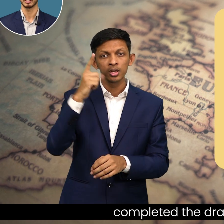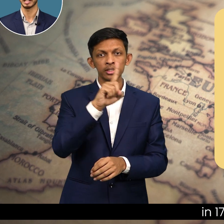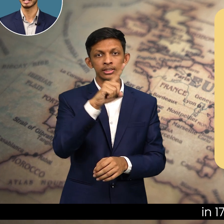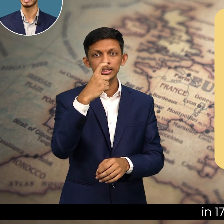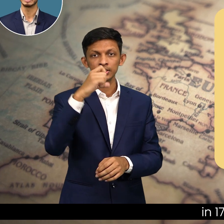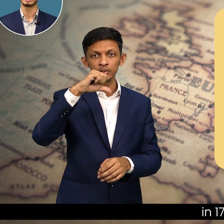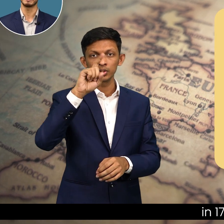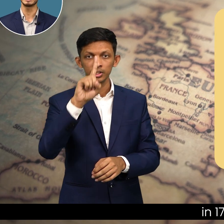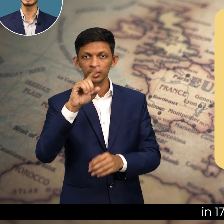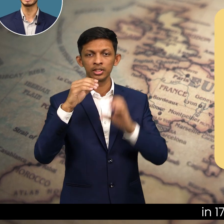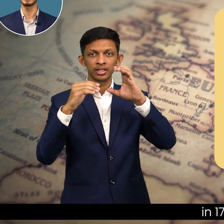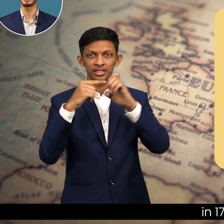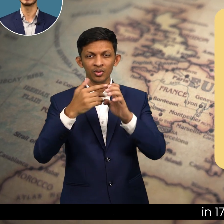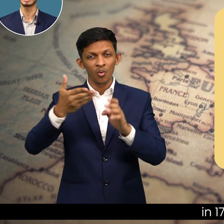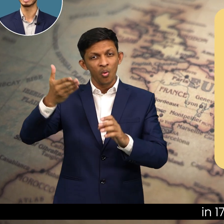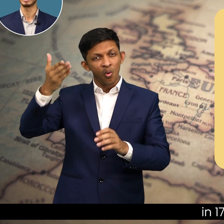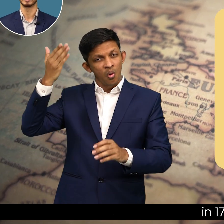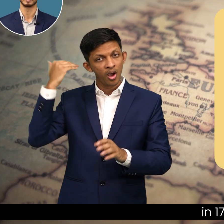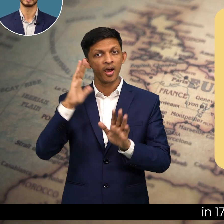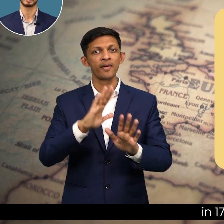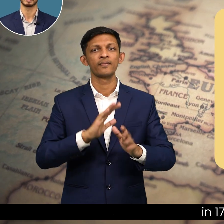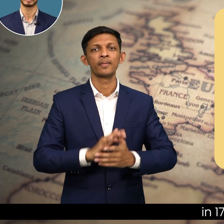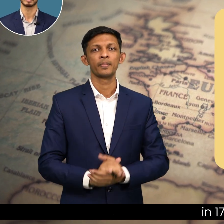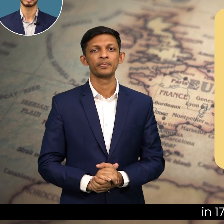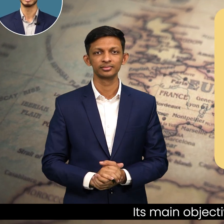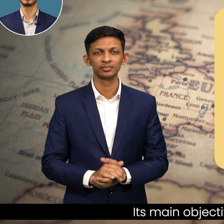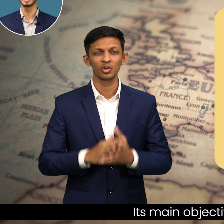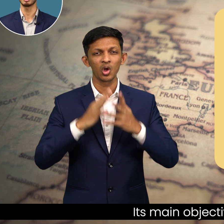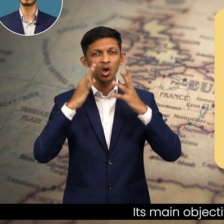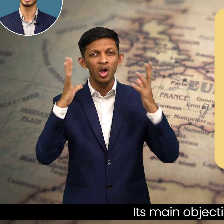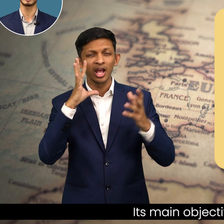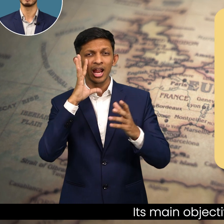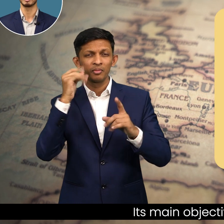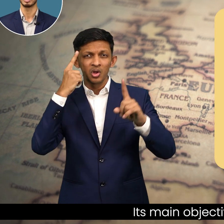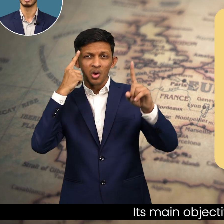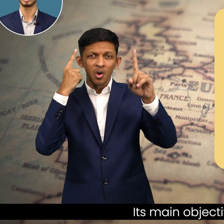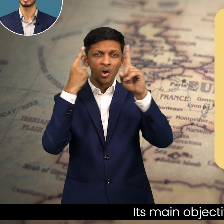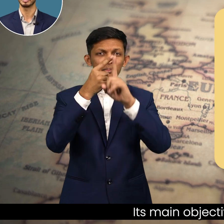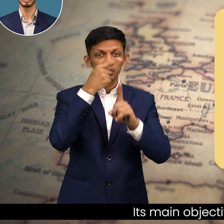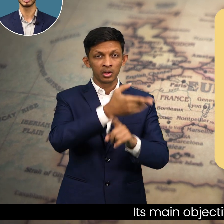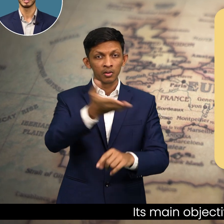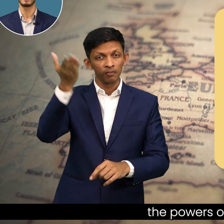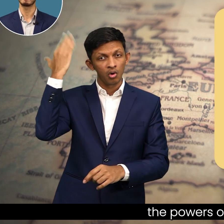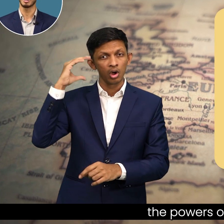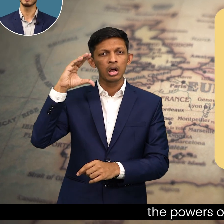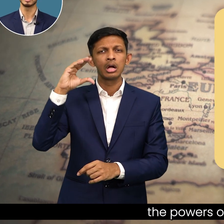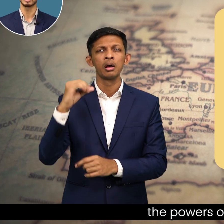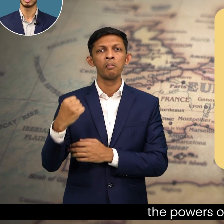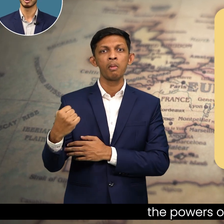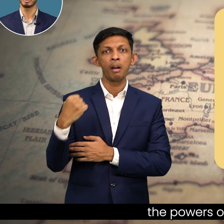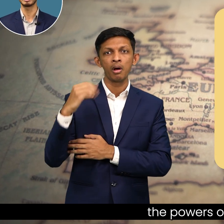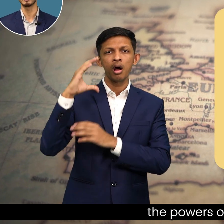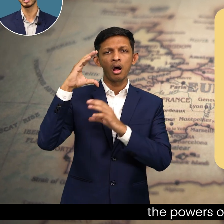constitution in 1791 CE. Its main objective was to reduce the